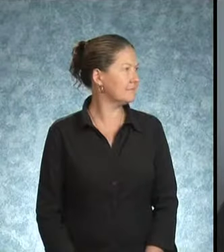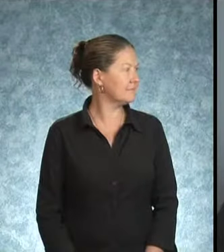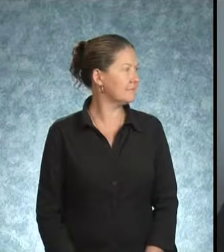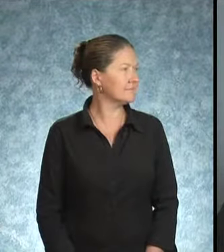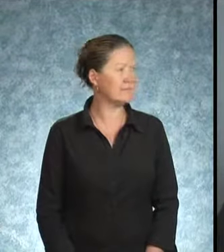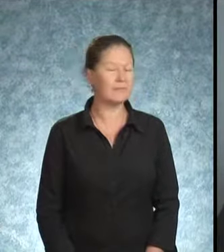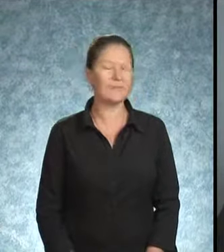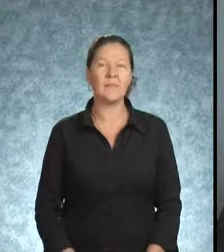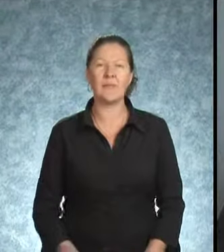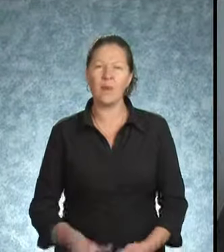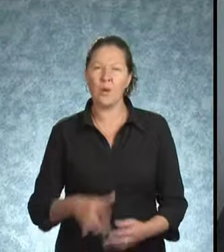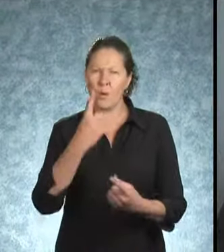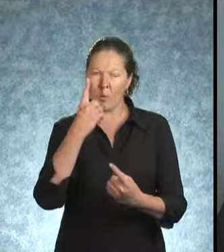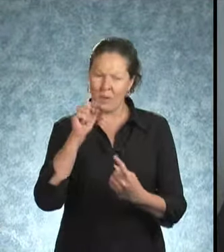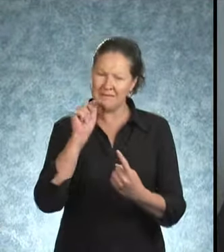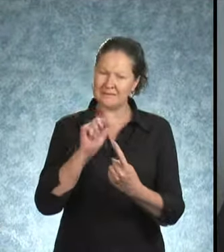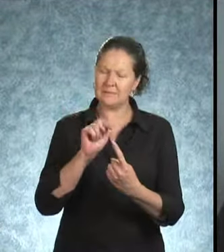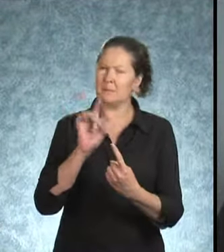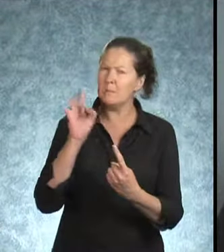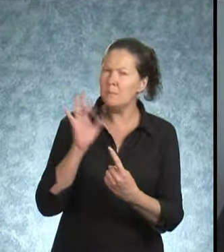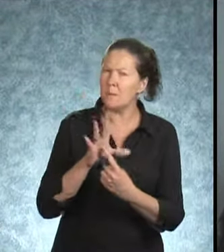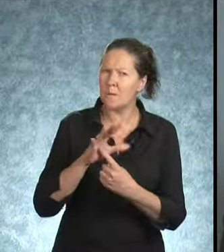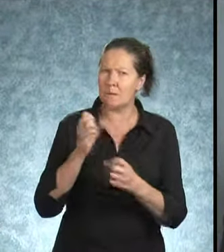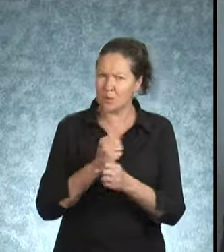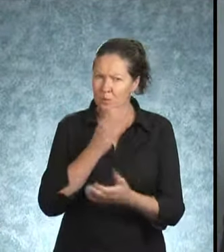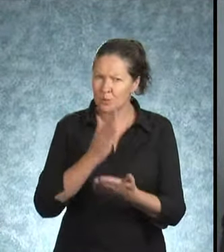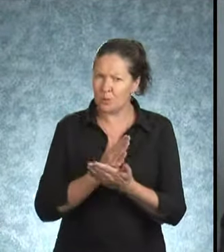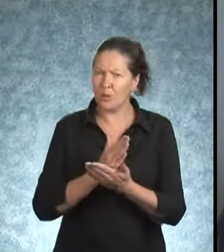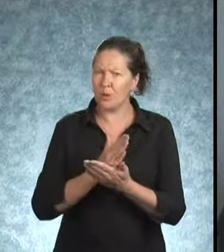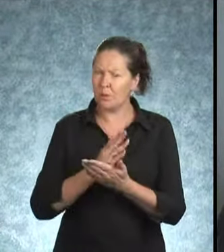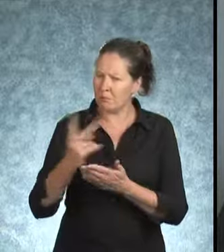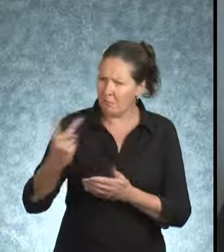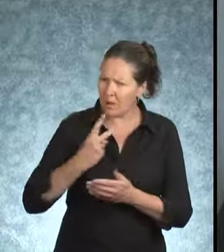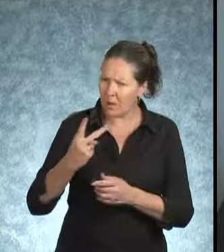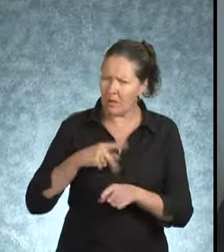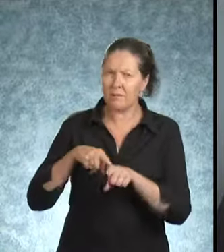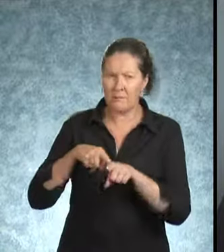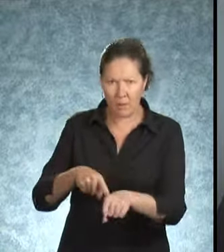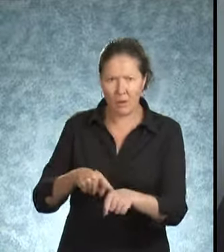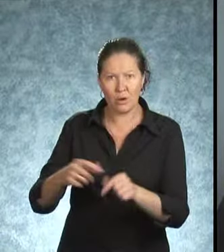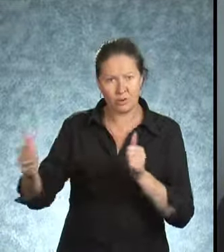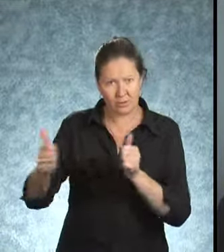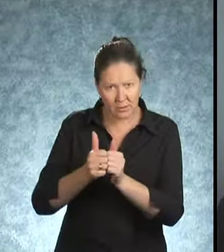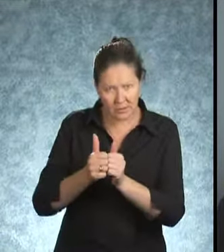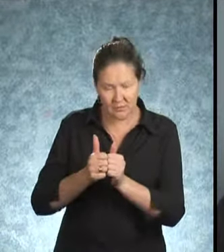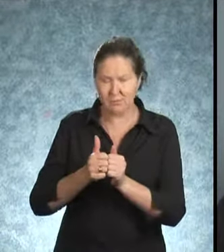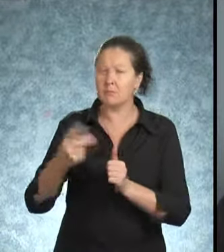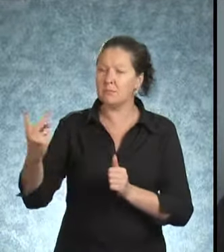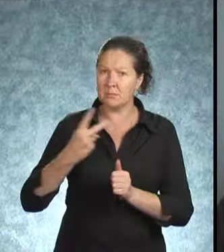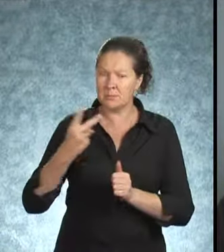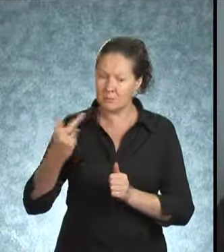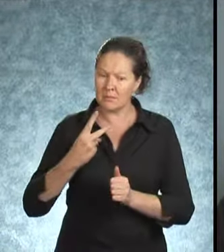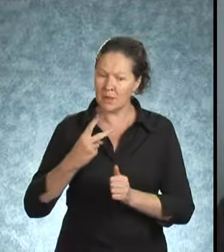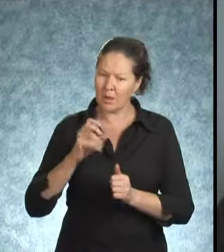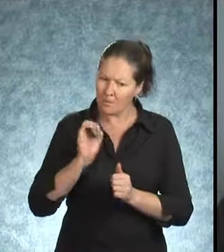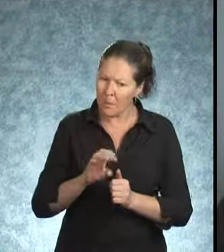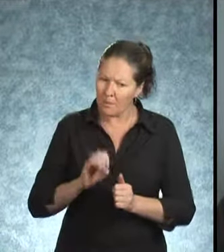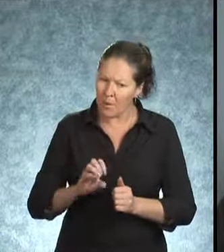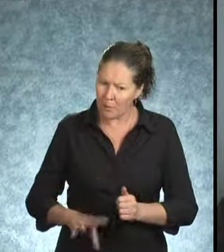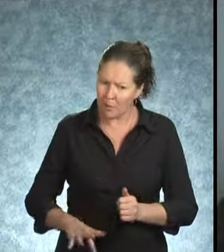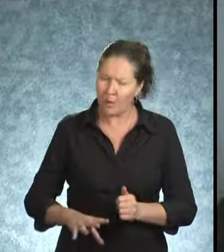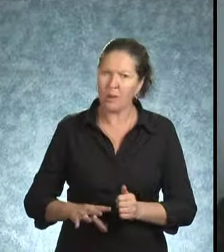One of the things that's really important to make sure that you both keep an agreement is that you haven't agreed to anything that you didn't